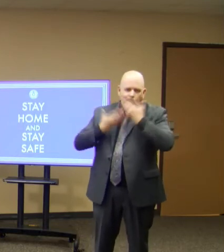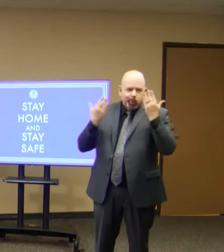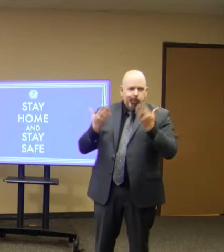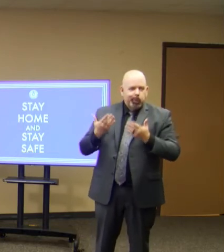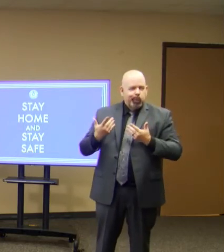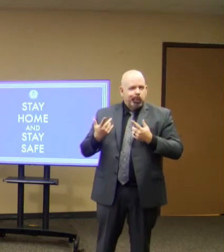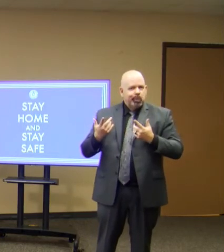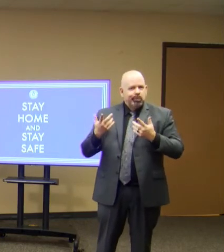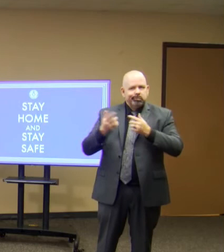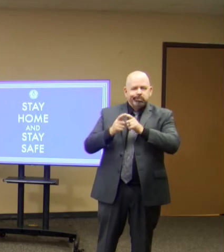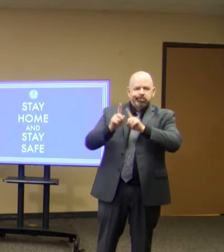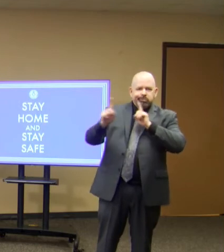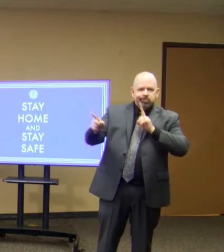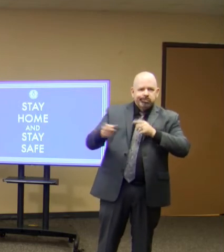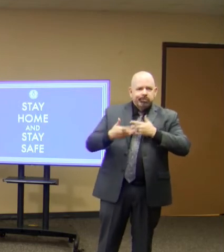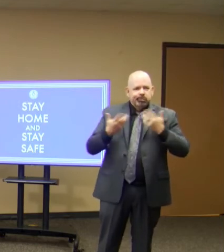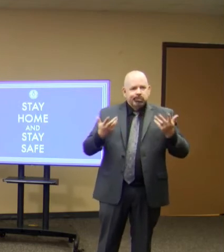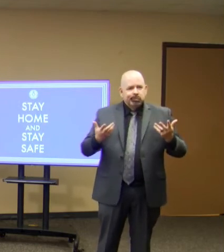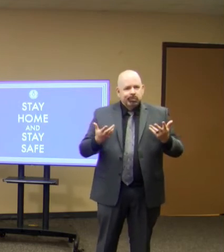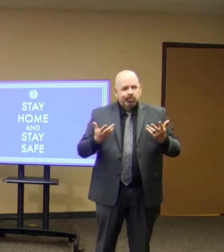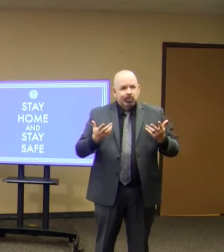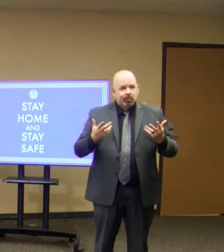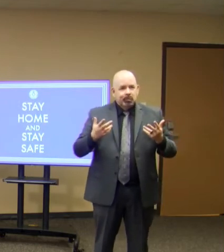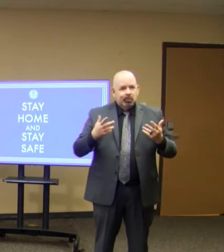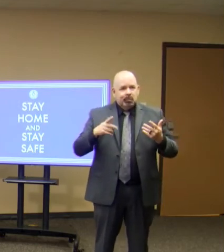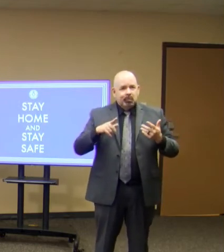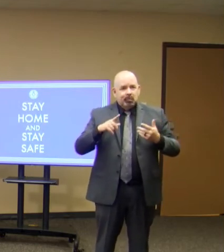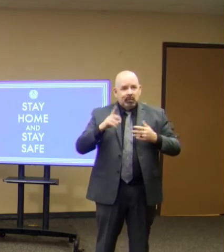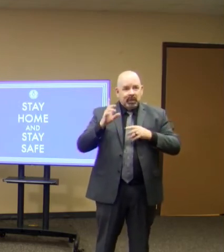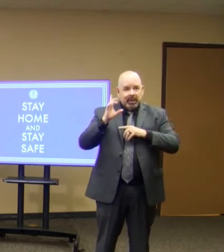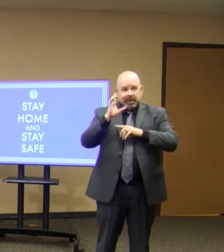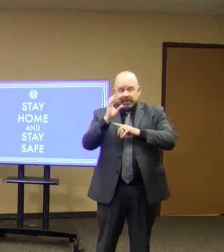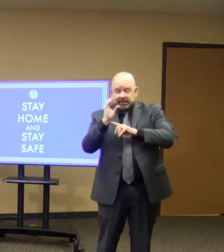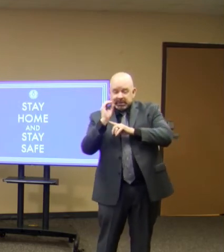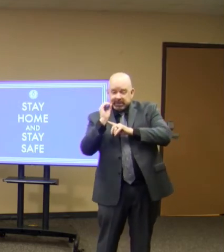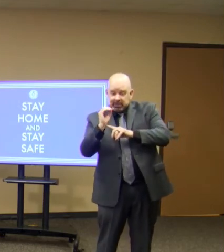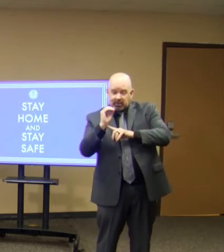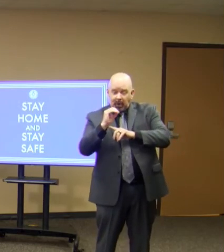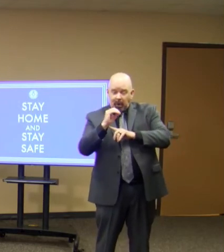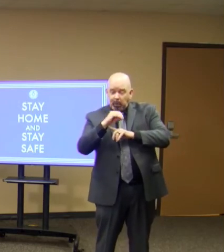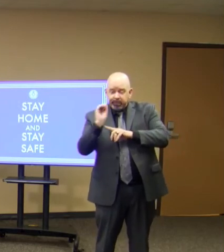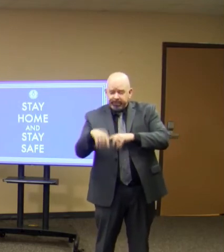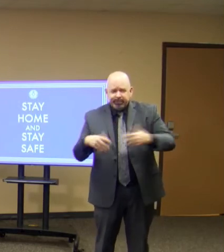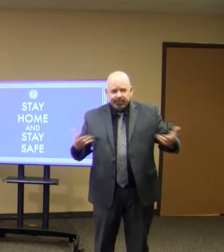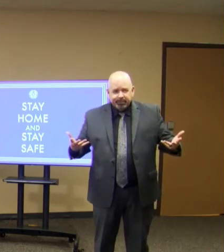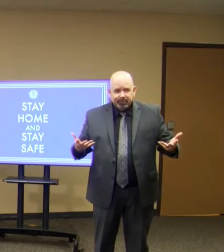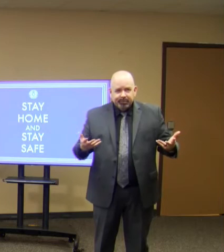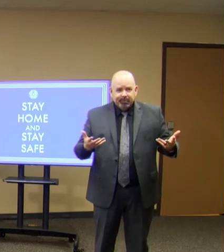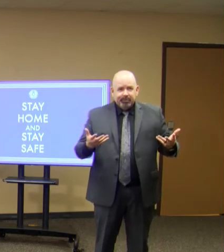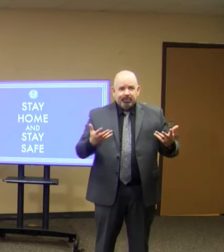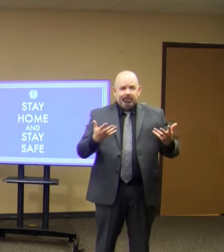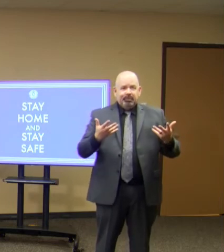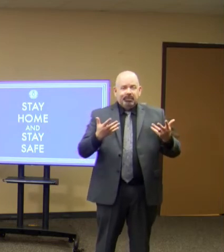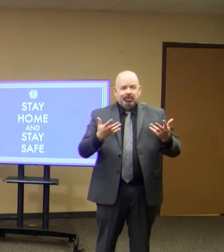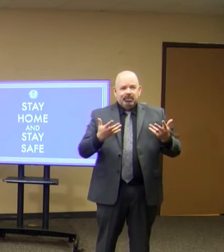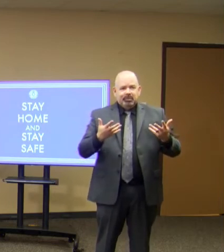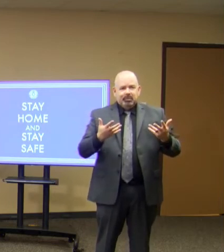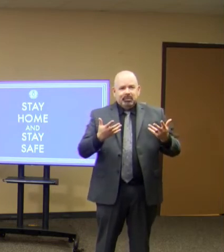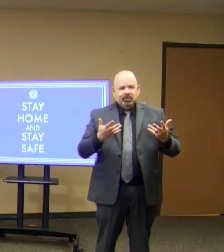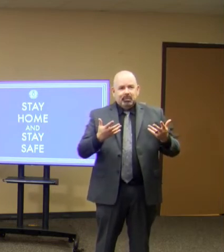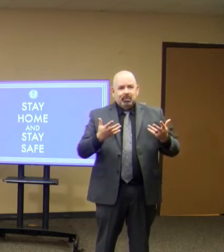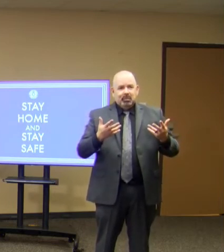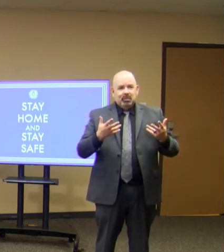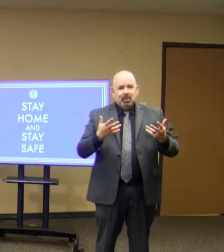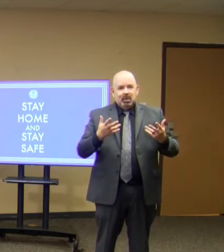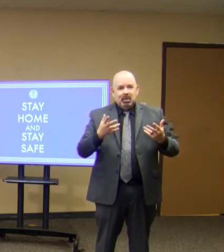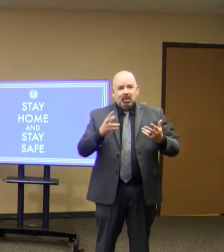out there that's 0% compliant, because when you're asleep in your own home, you're compliant. So when we